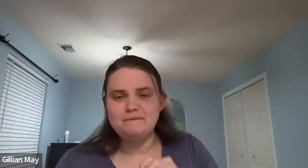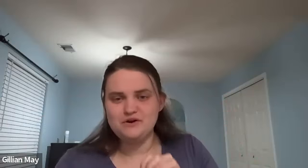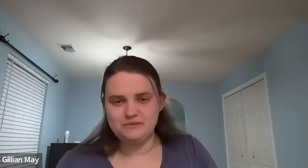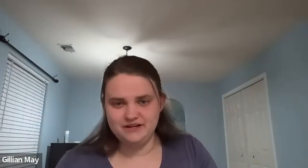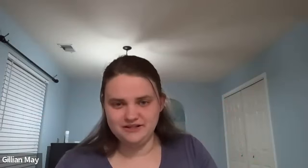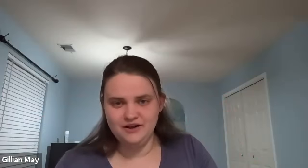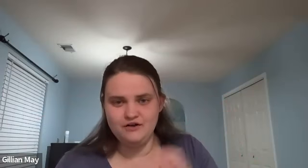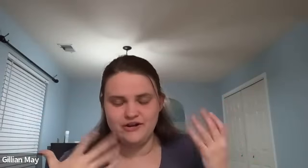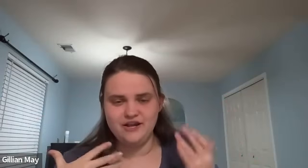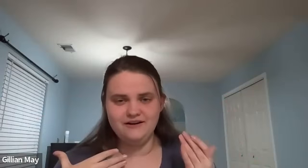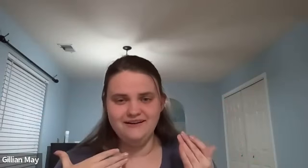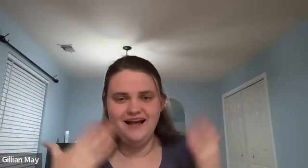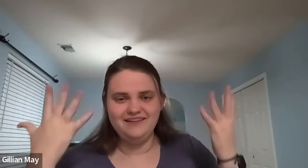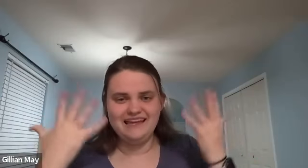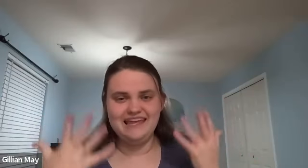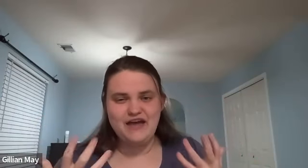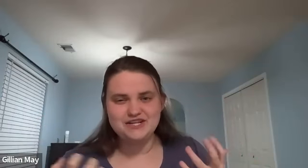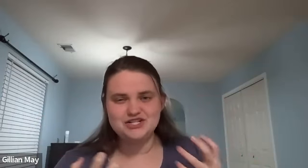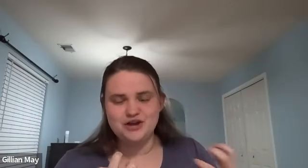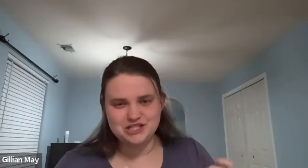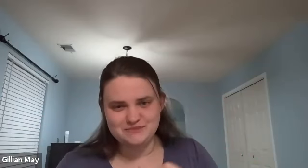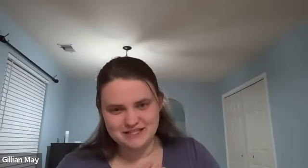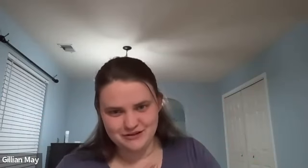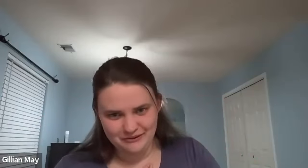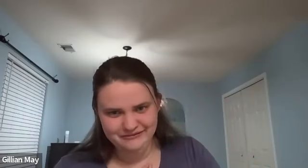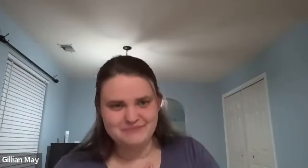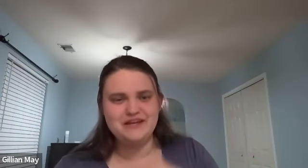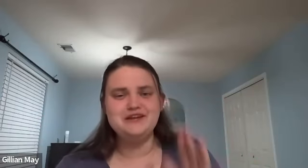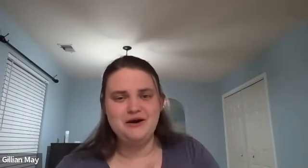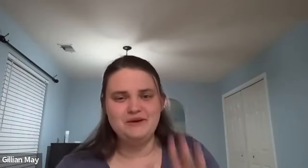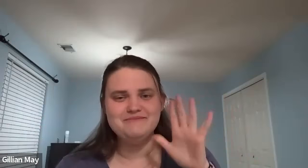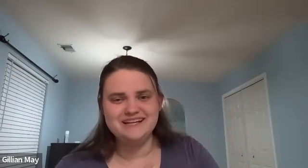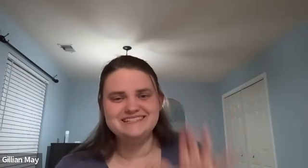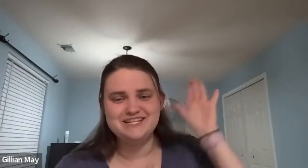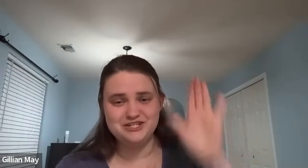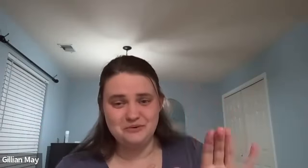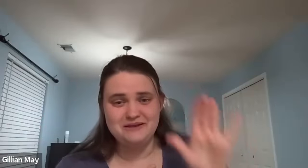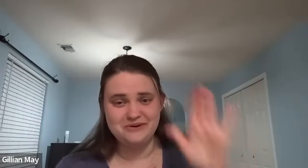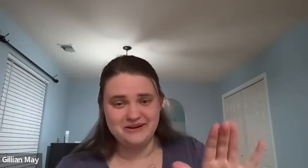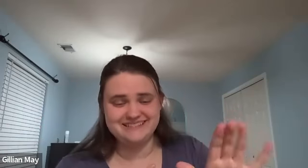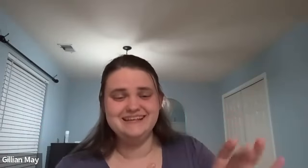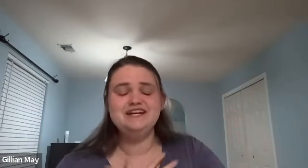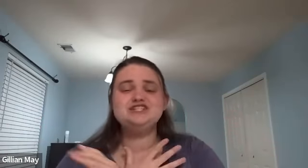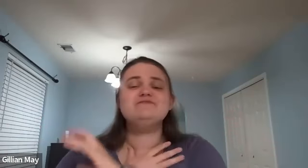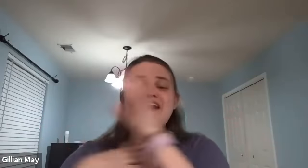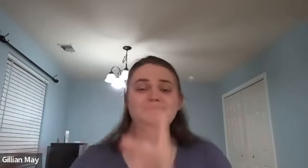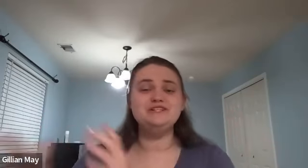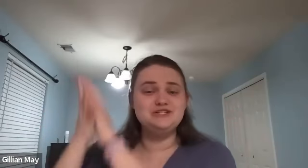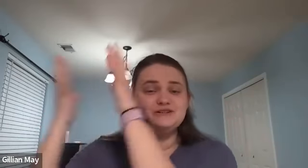book reader over here, like that just crushes my soul. I'm like, no, we must enjoy books. Just find what's